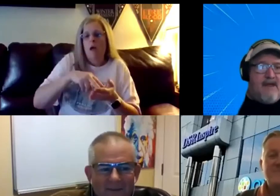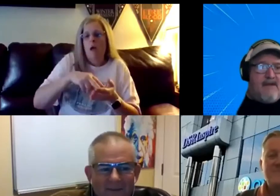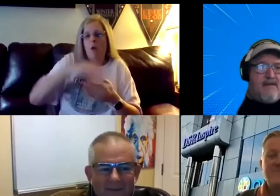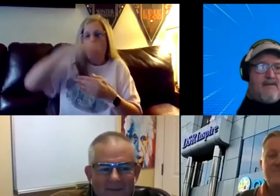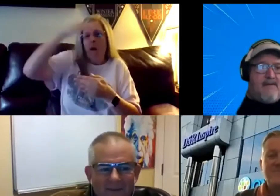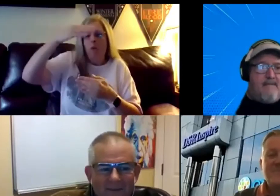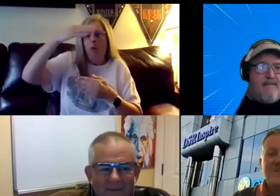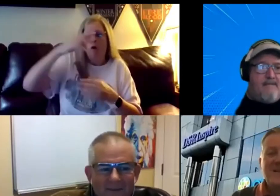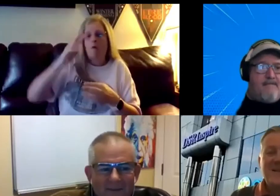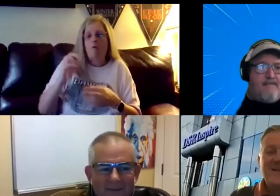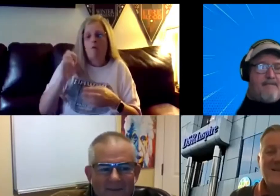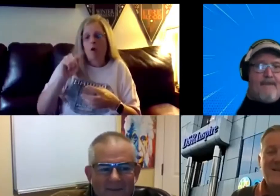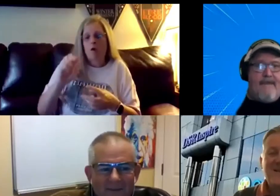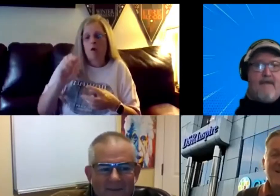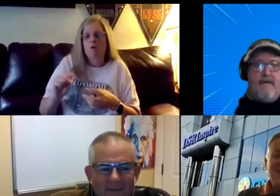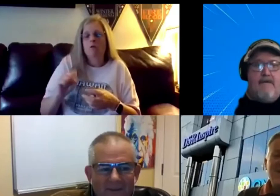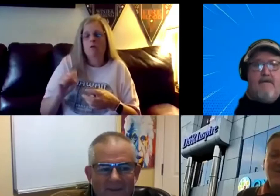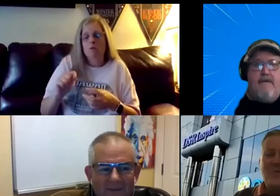Go ahead, Daryl.